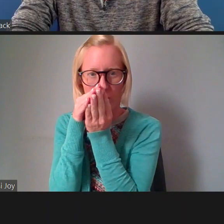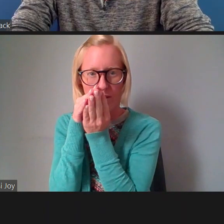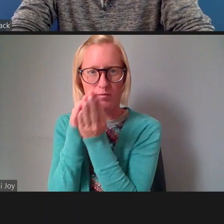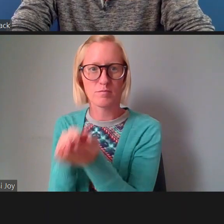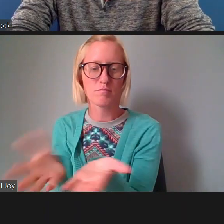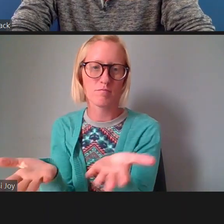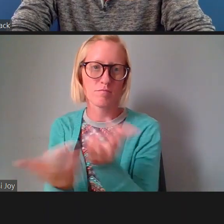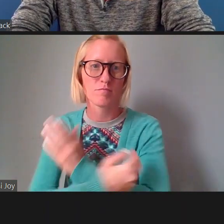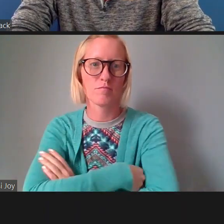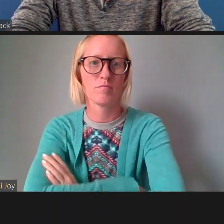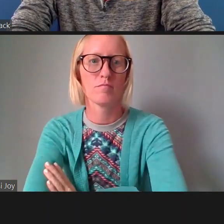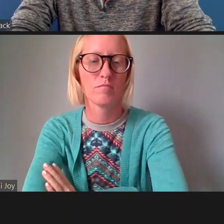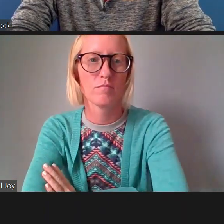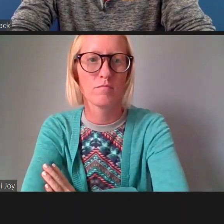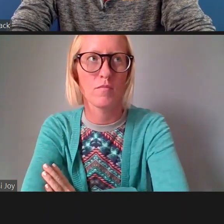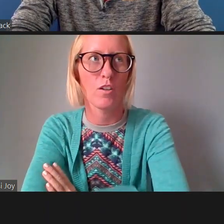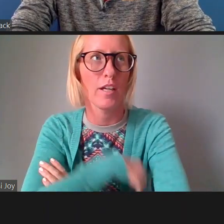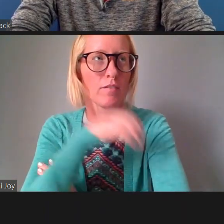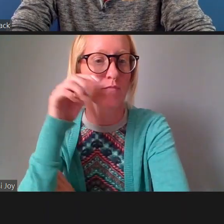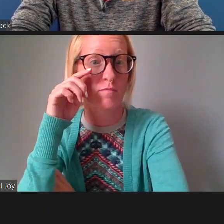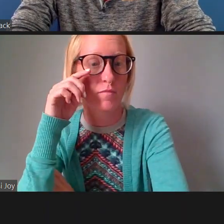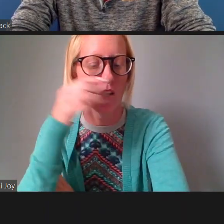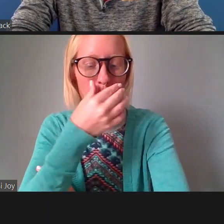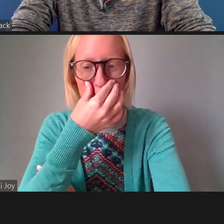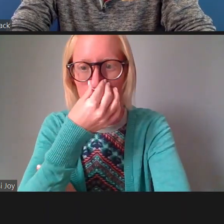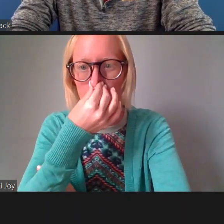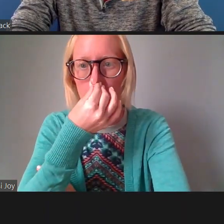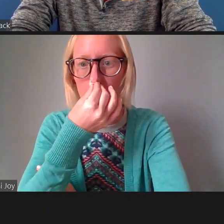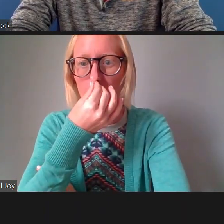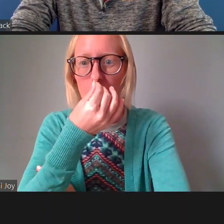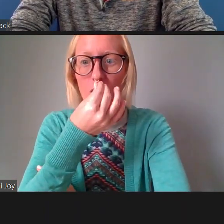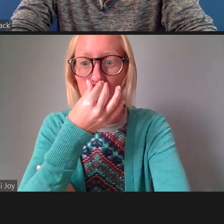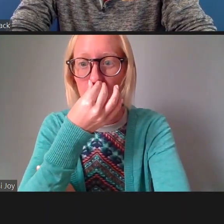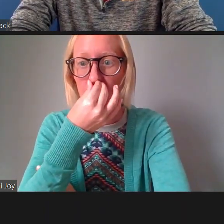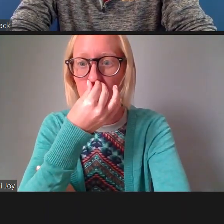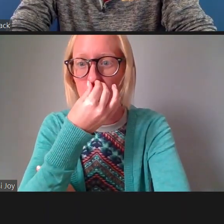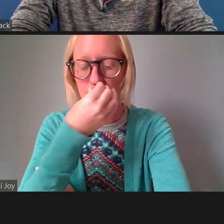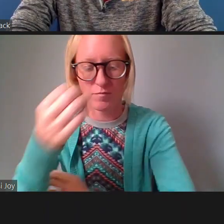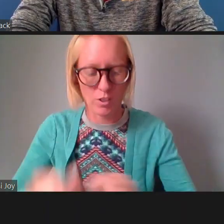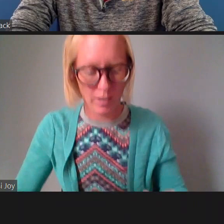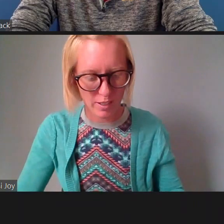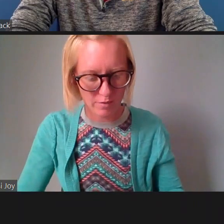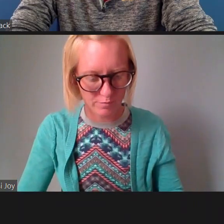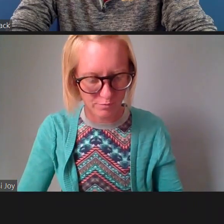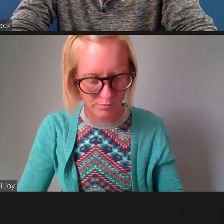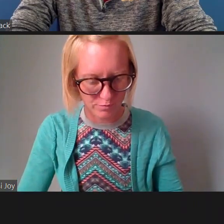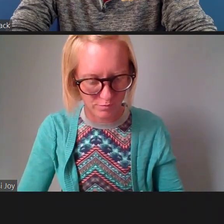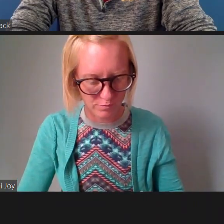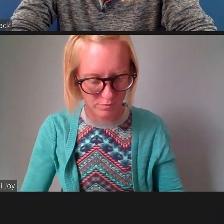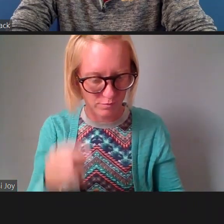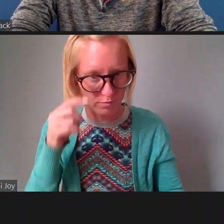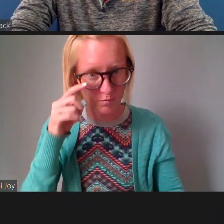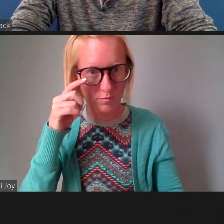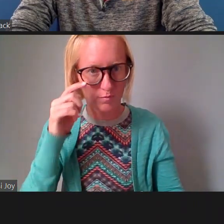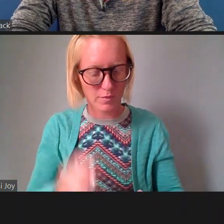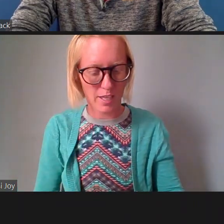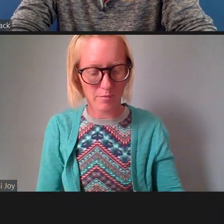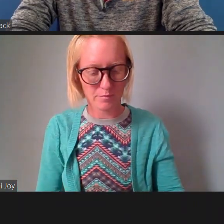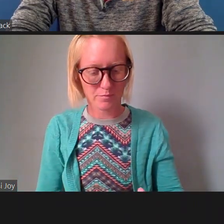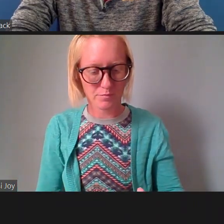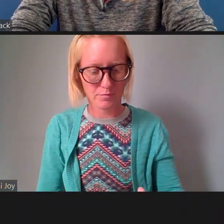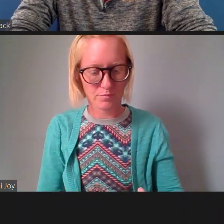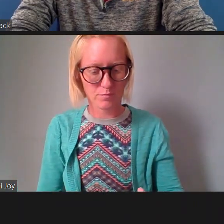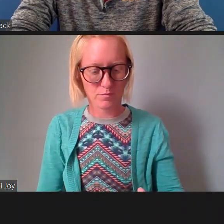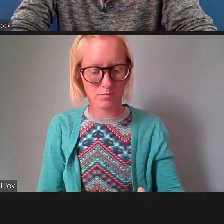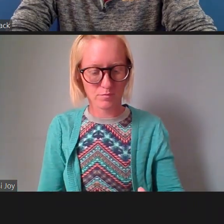Like the blowing. I like that classifier. Yeah. Okay. All right. You ready? Yeah, I'm